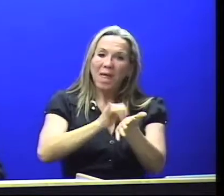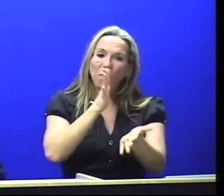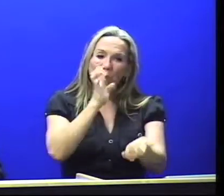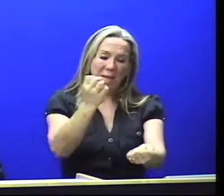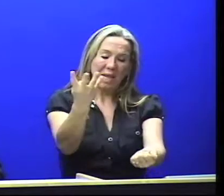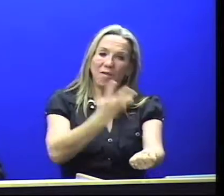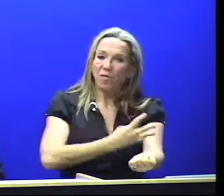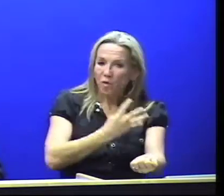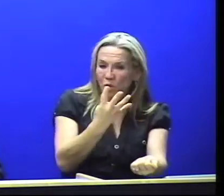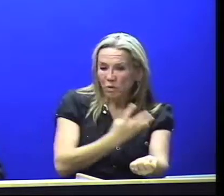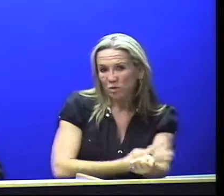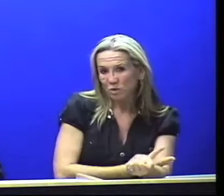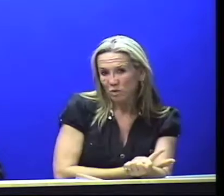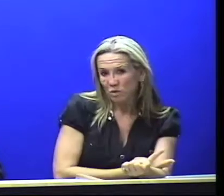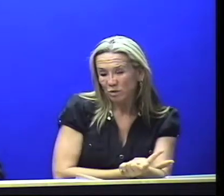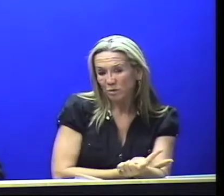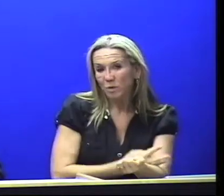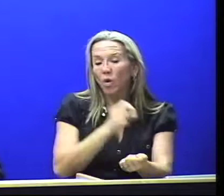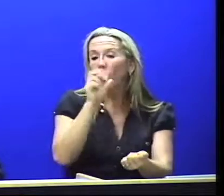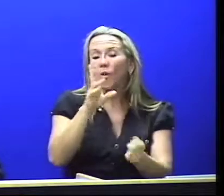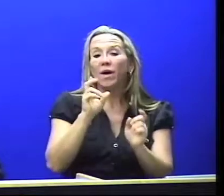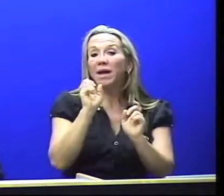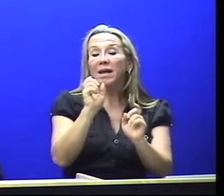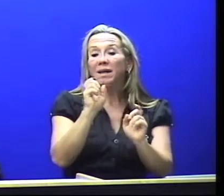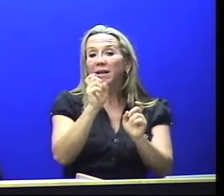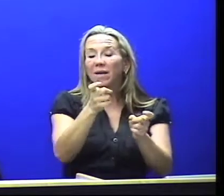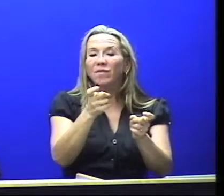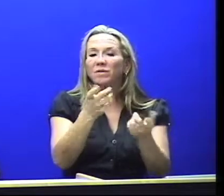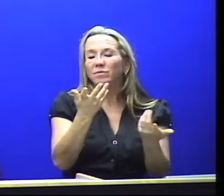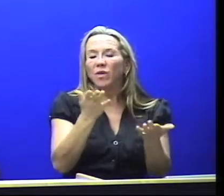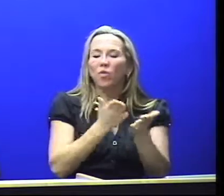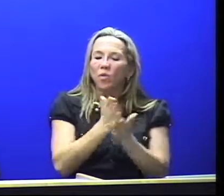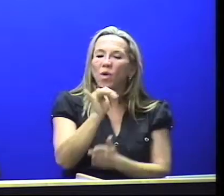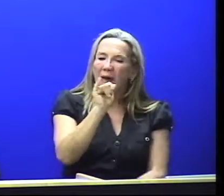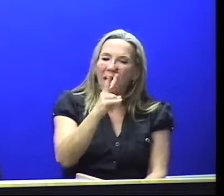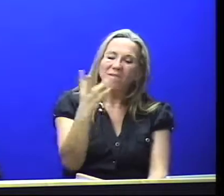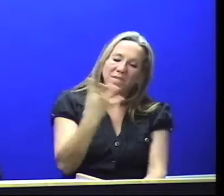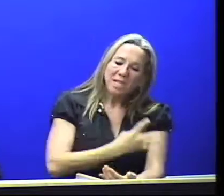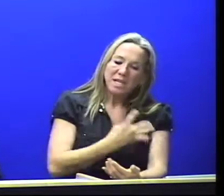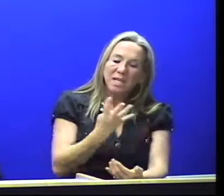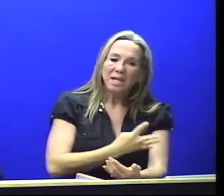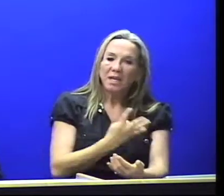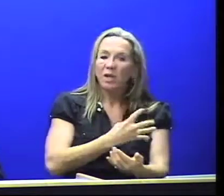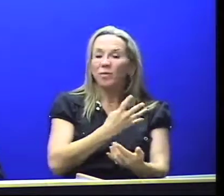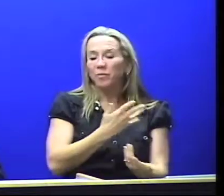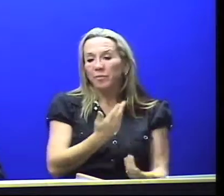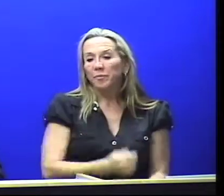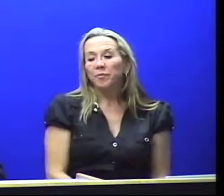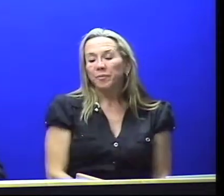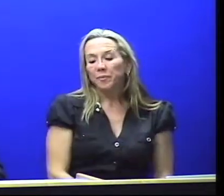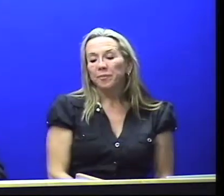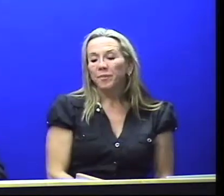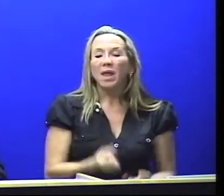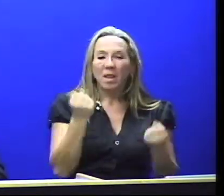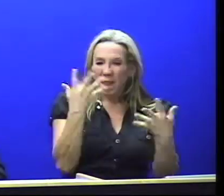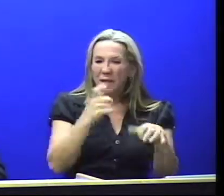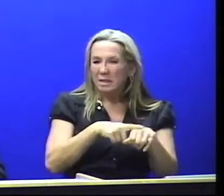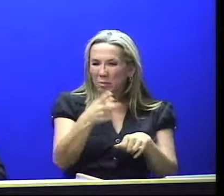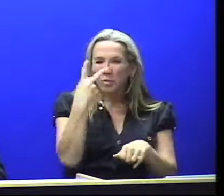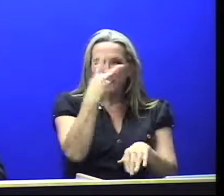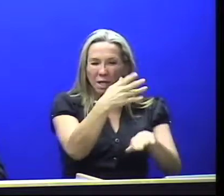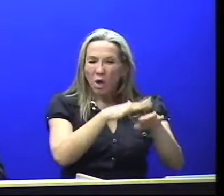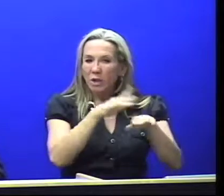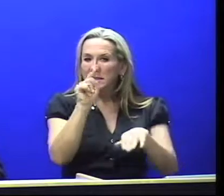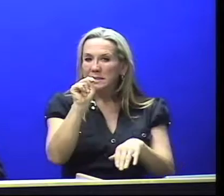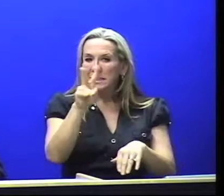infused or given to you through an IV, a catheter in your arm. A lot of times you see that on TV,